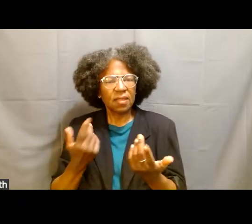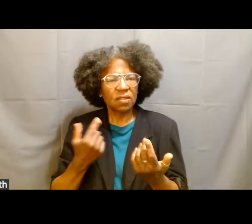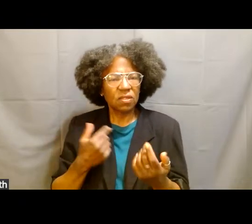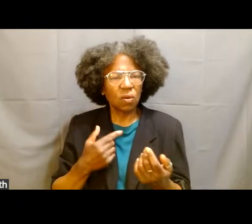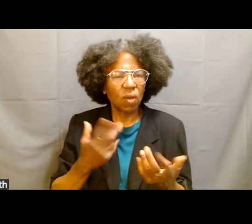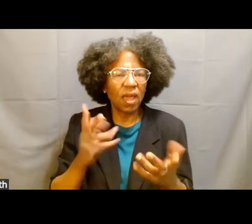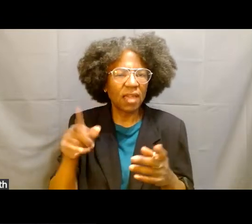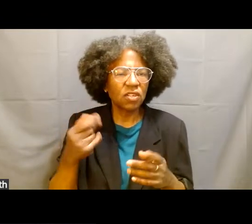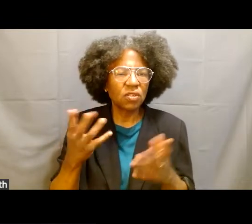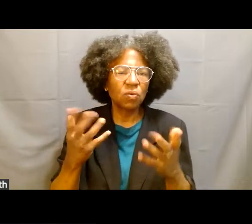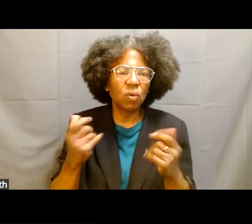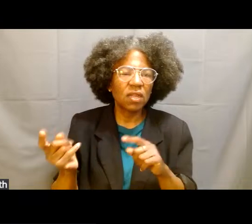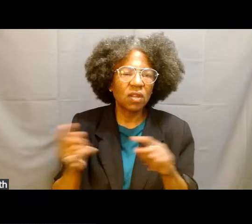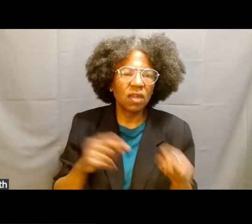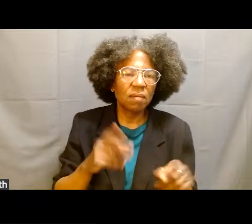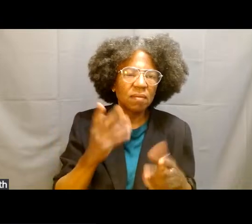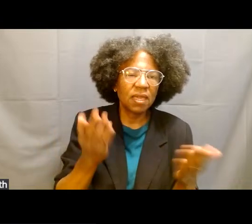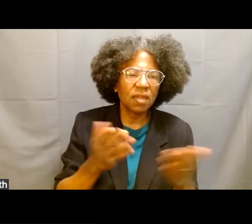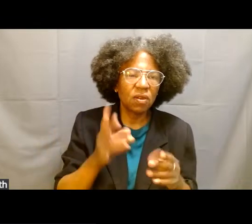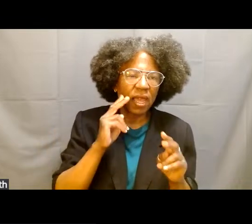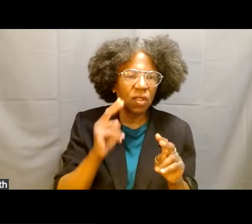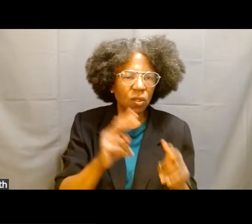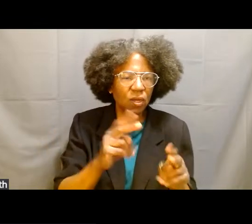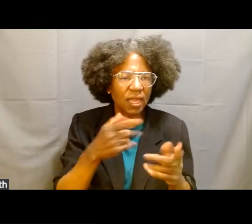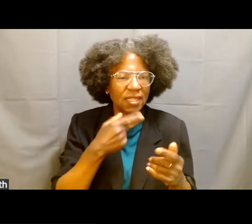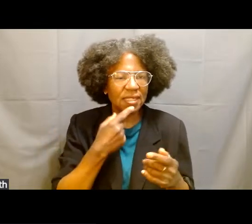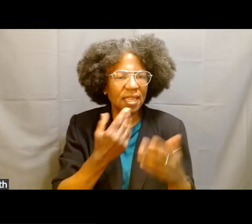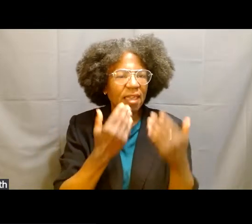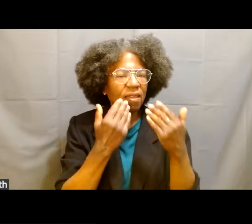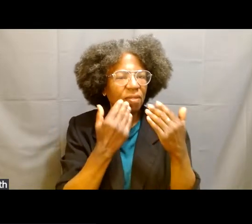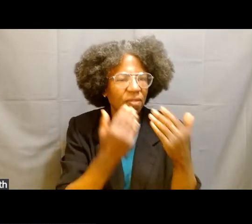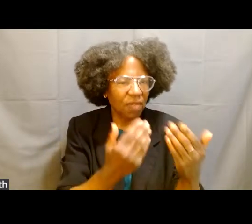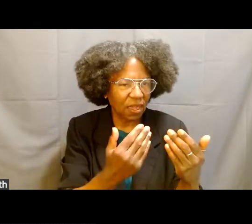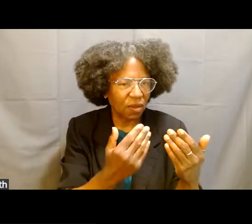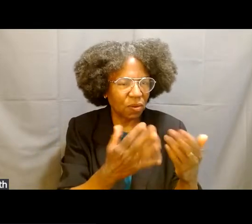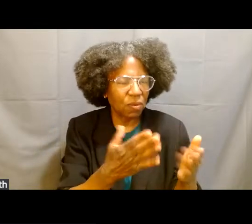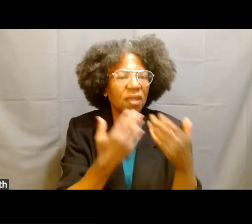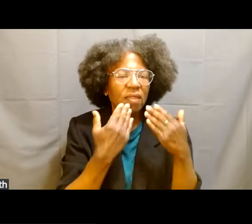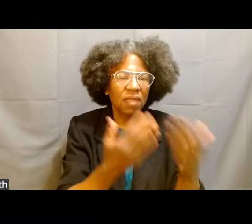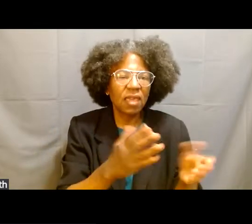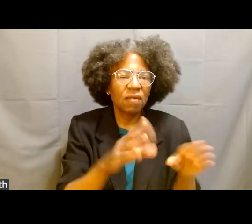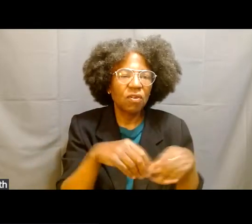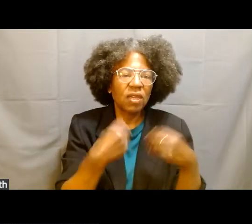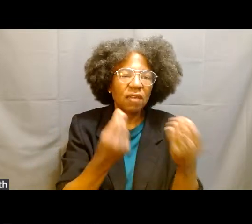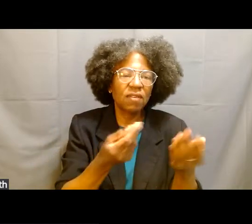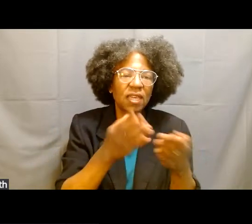come here, look you in the face and say thank you. Thank you for giving the silenced a voice.